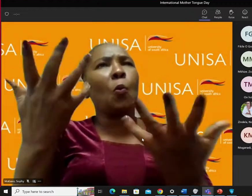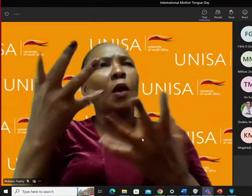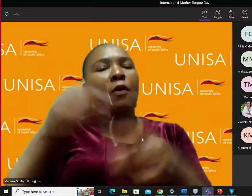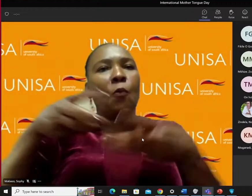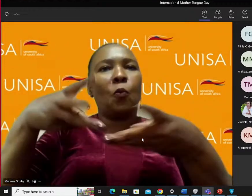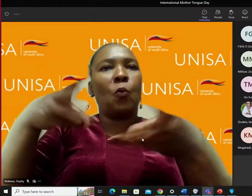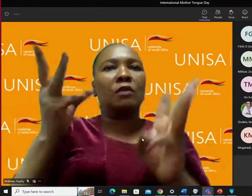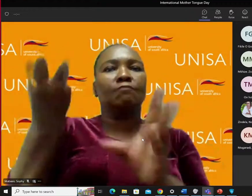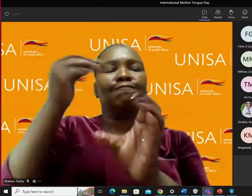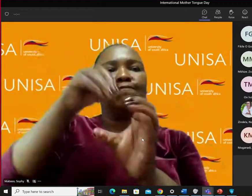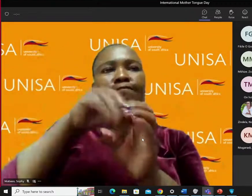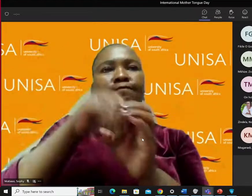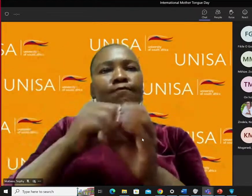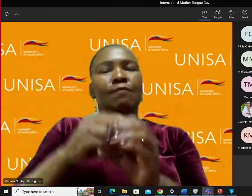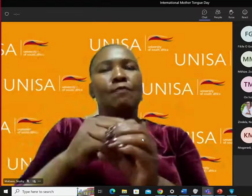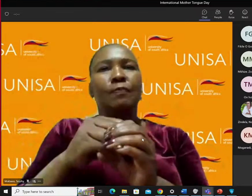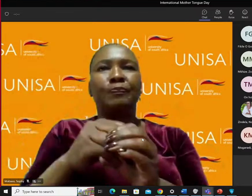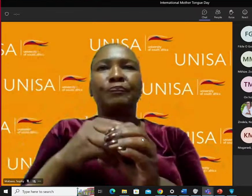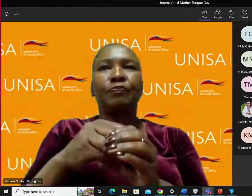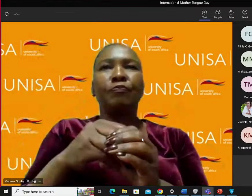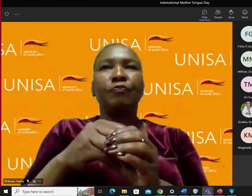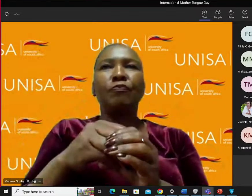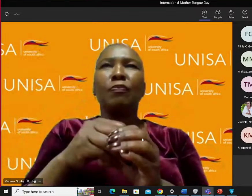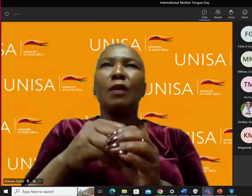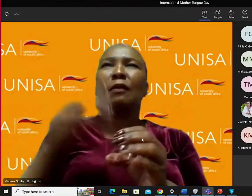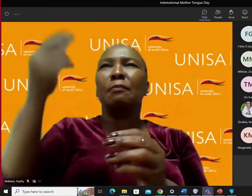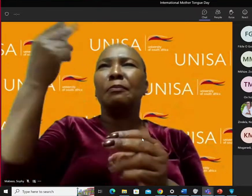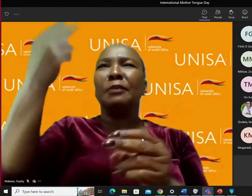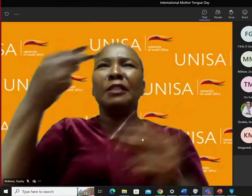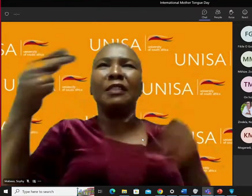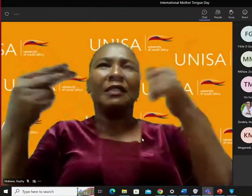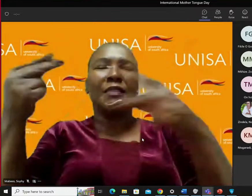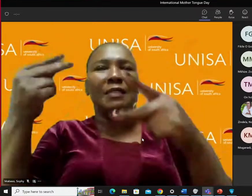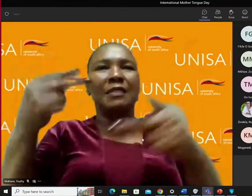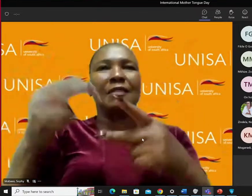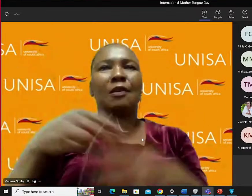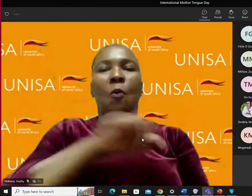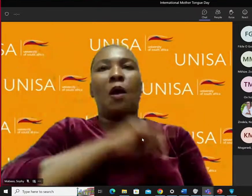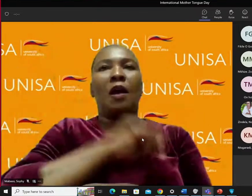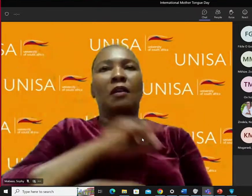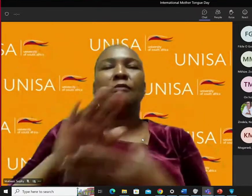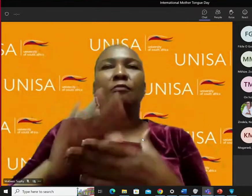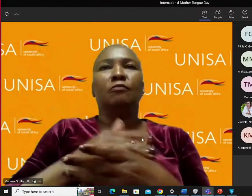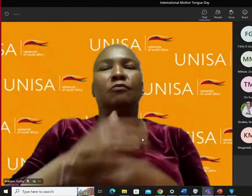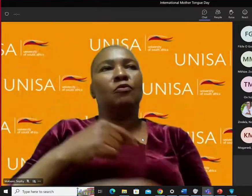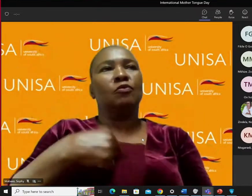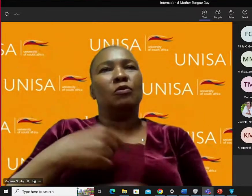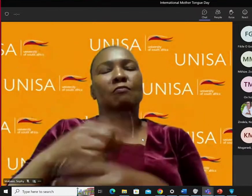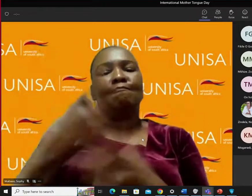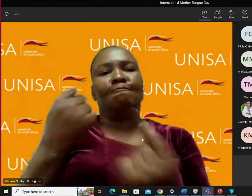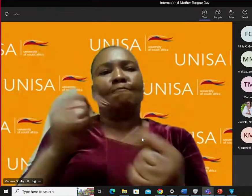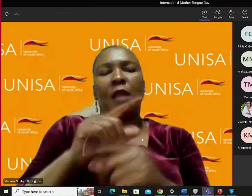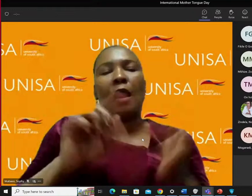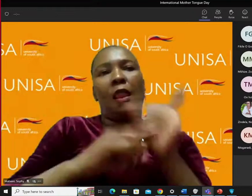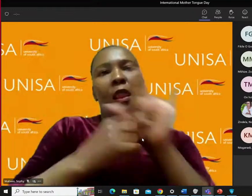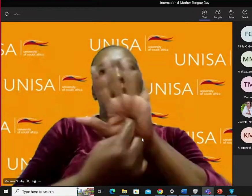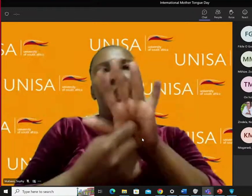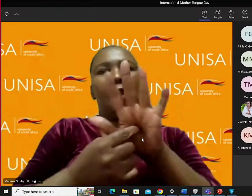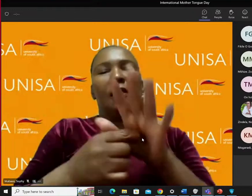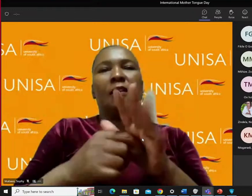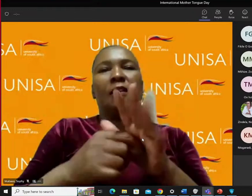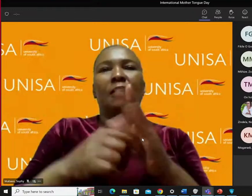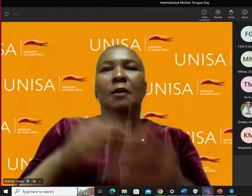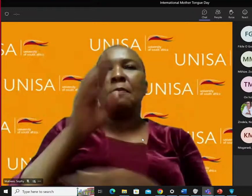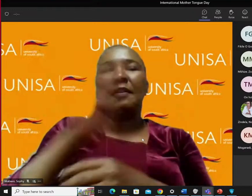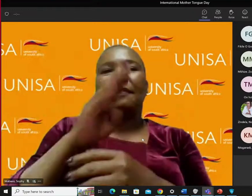include images with the African WordNet, so that, as I said, we did the example of the beer vessels, so that